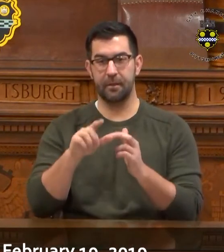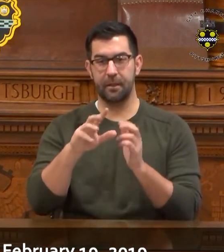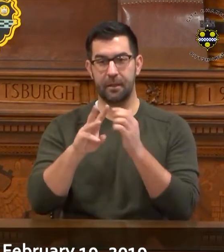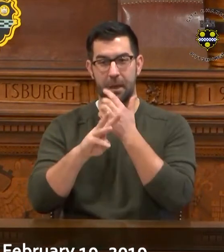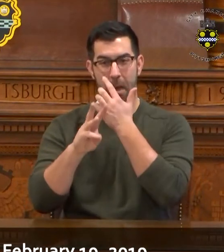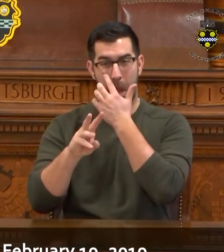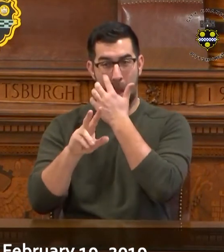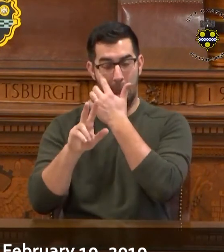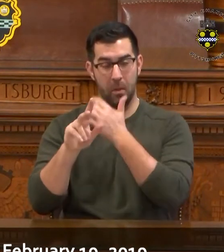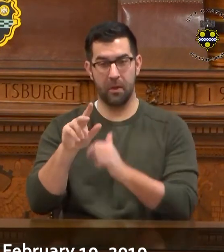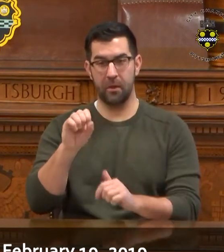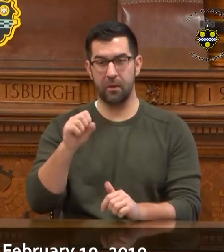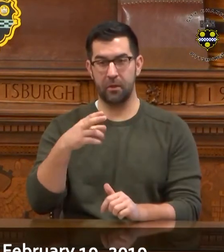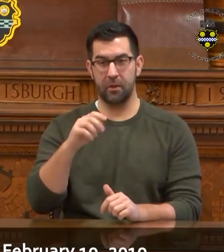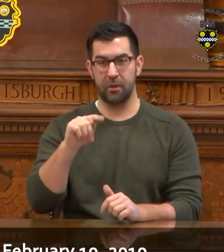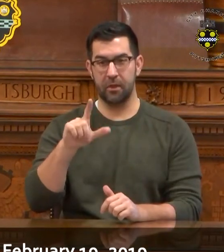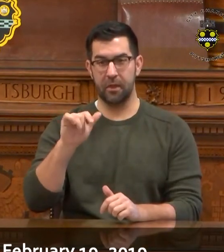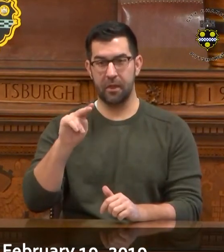6623 Shetland,